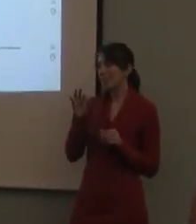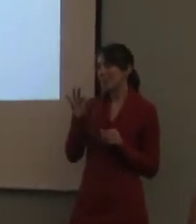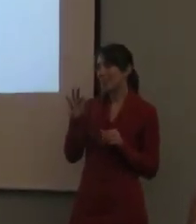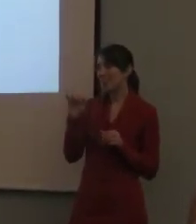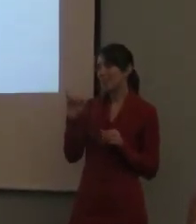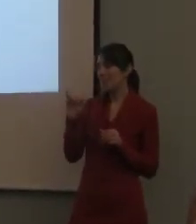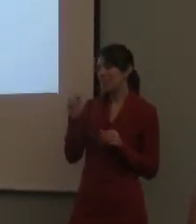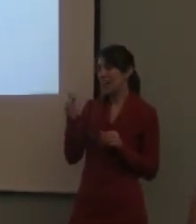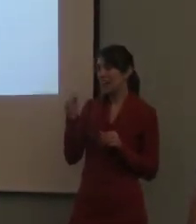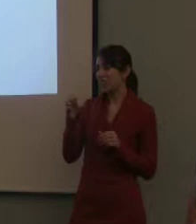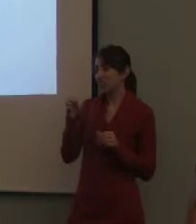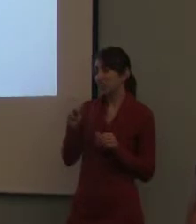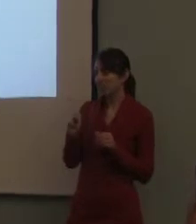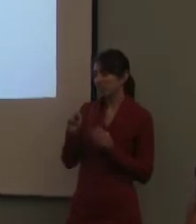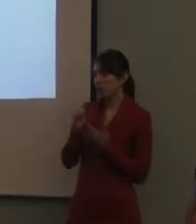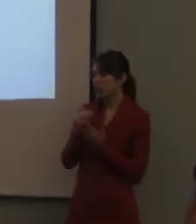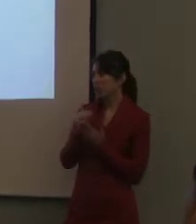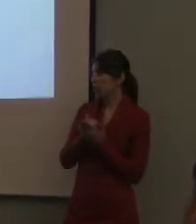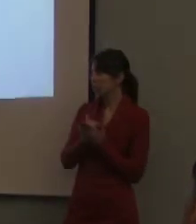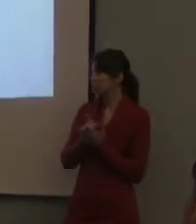5G's record